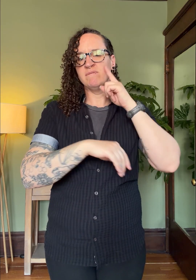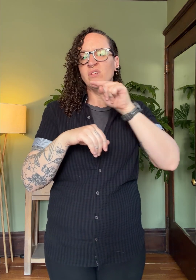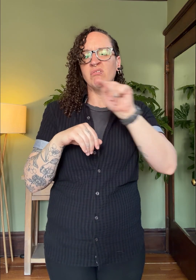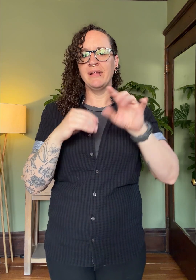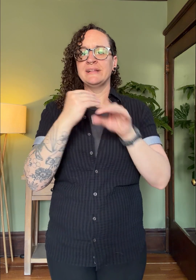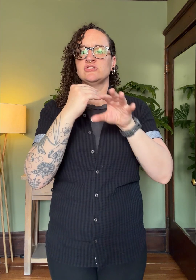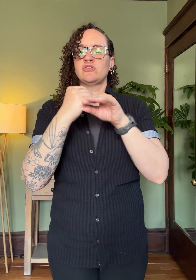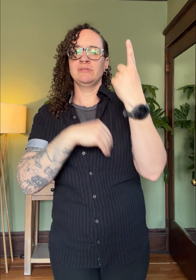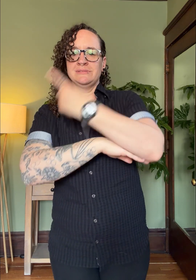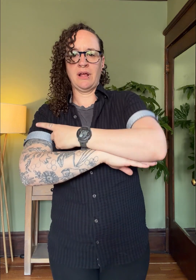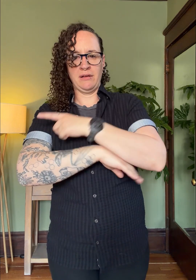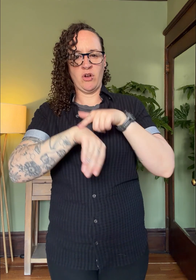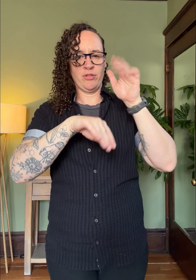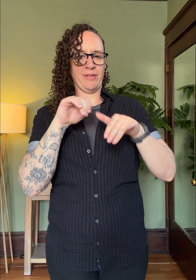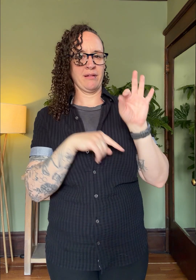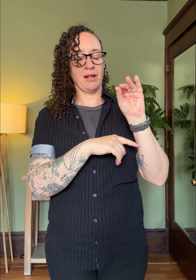lifetime reserve days.